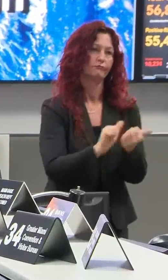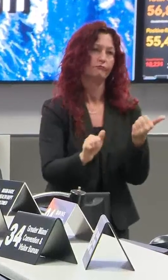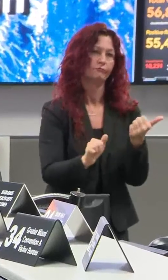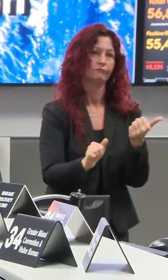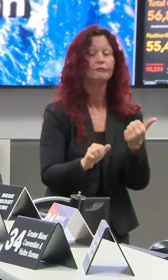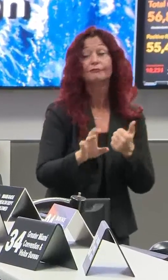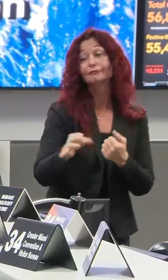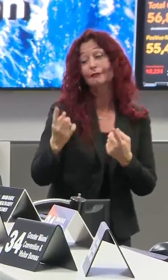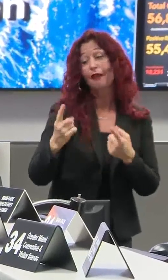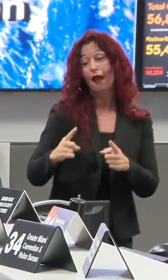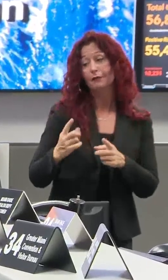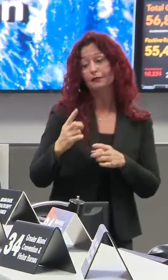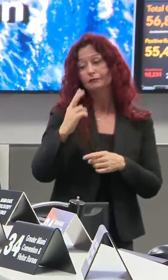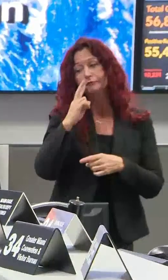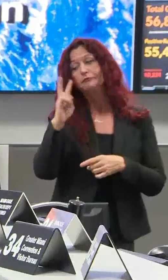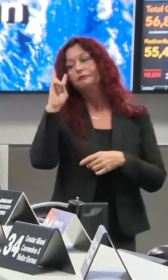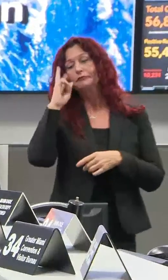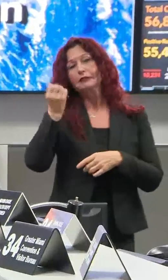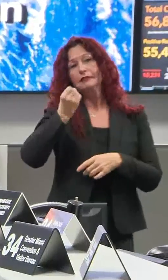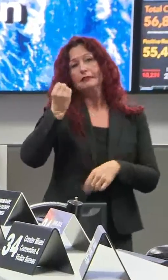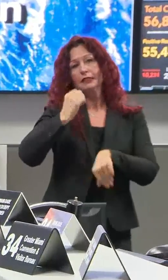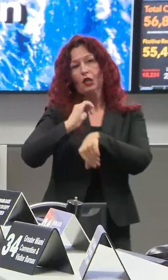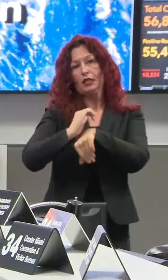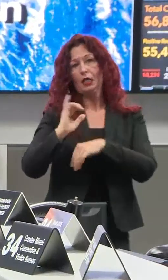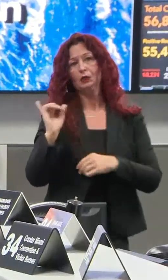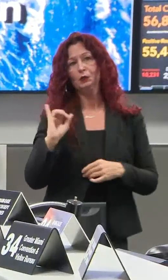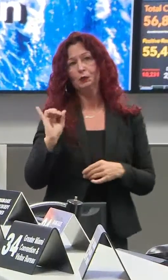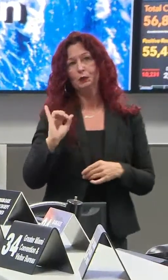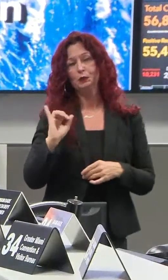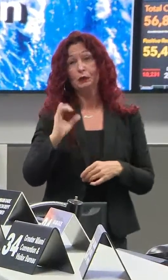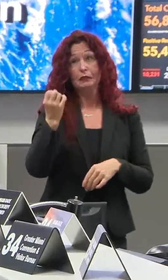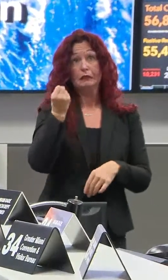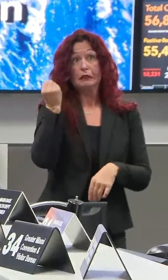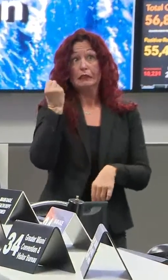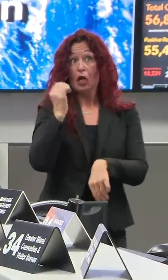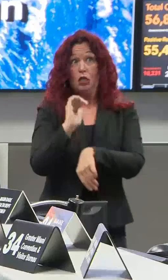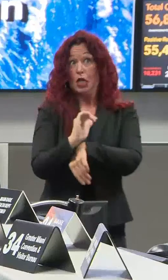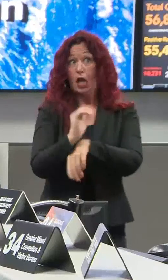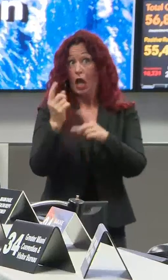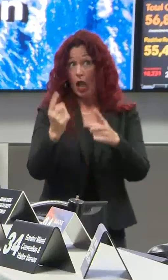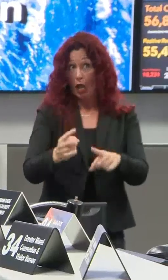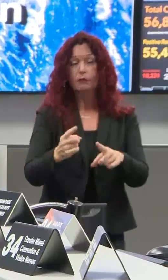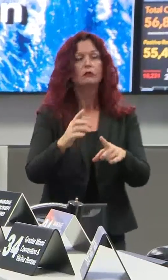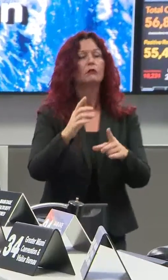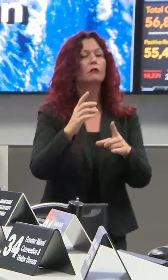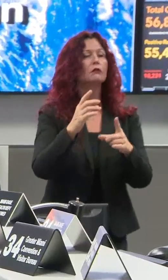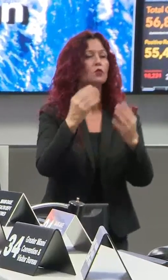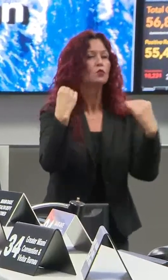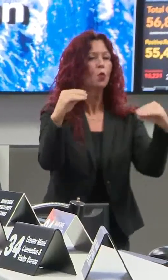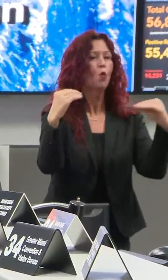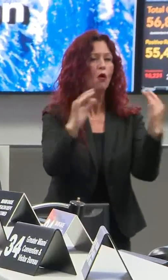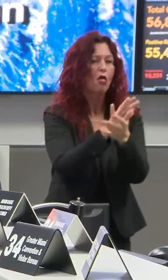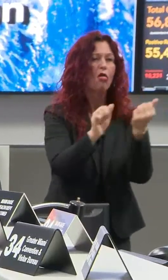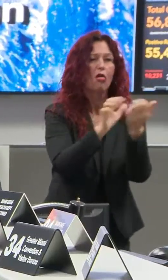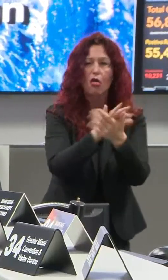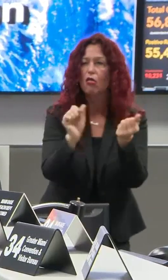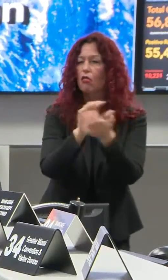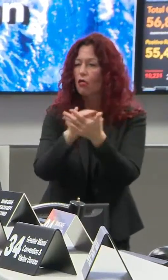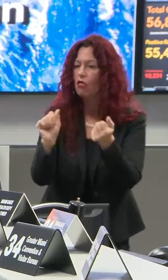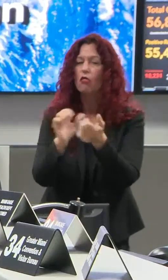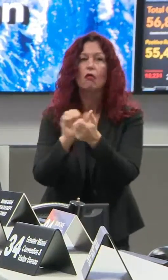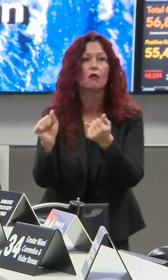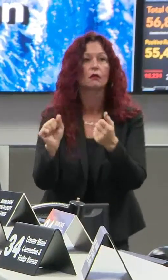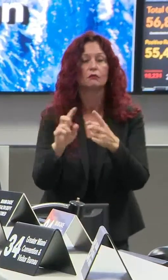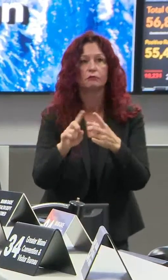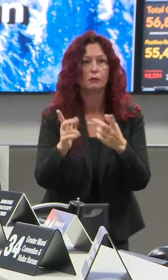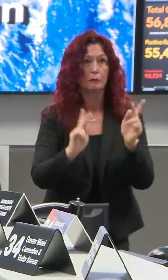on Saturday, only in this case, brave men and women like Ben and Richard stood and said, no, not our